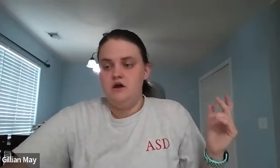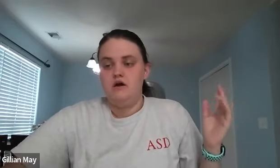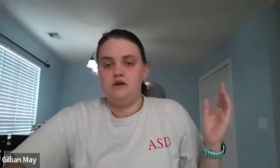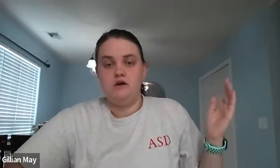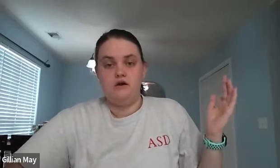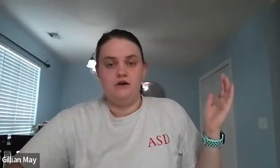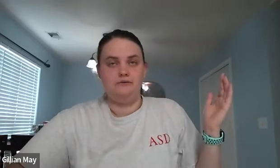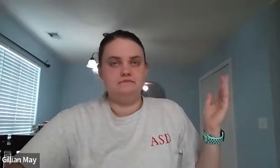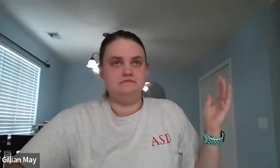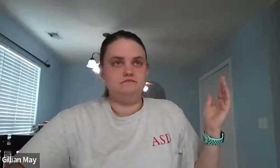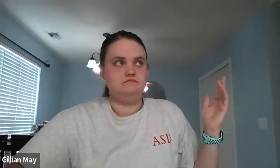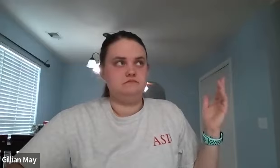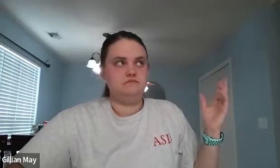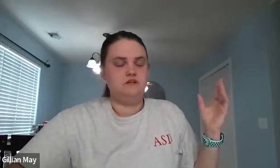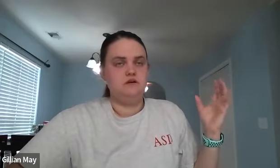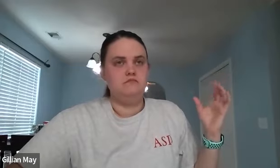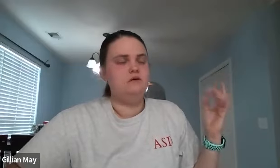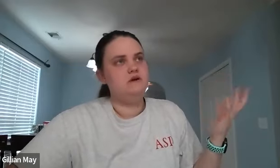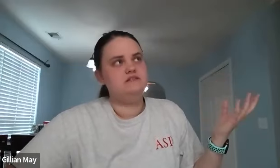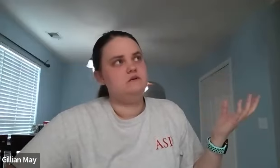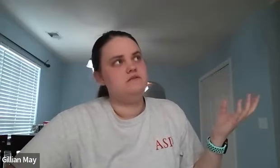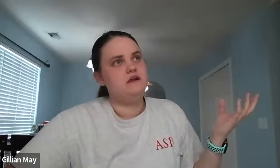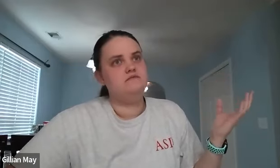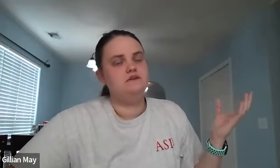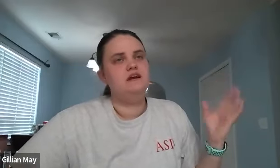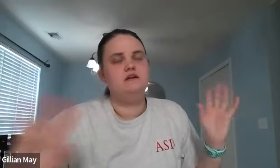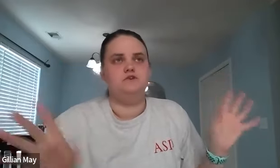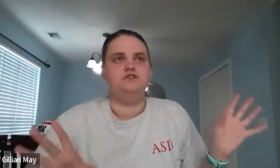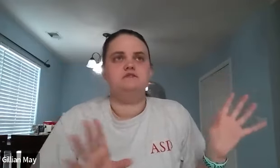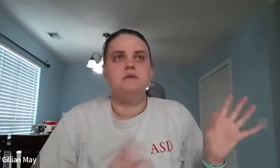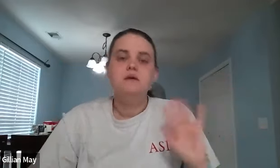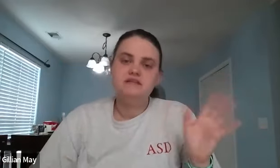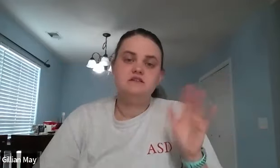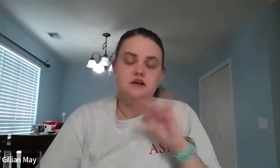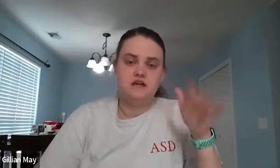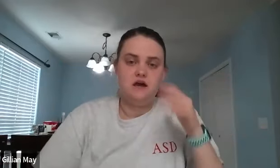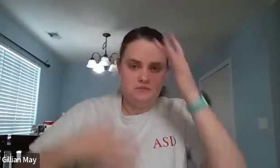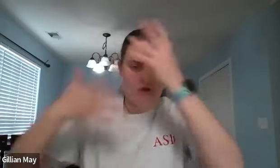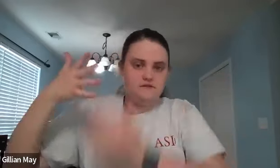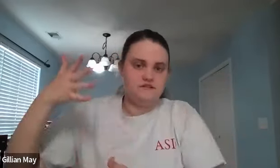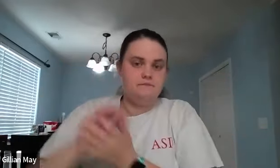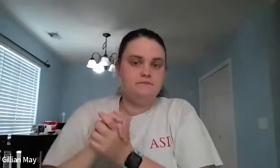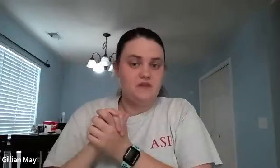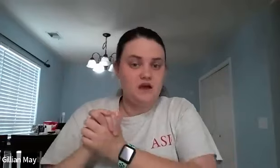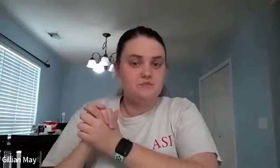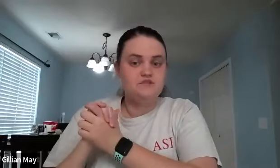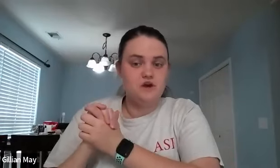on our, what is the word for that? Not conversions of time. Basically our parts of our time.